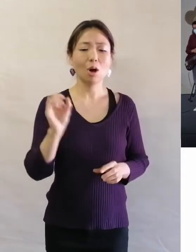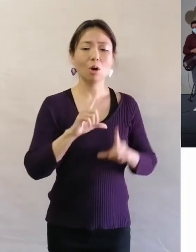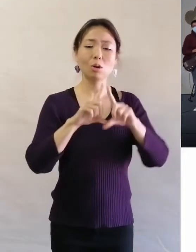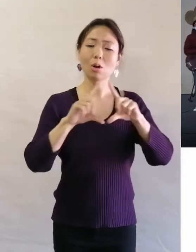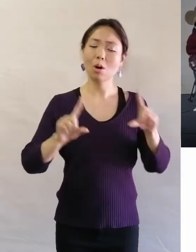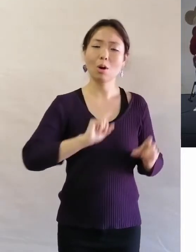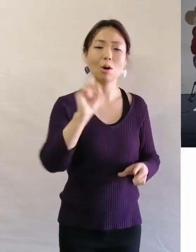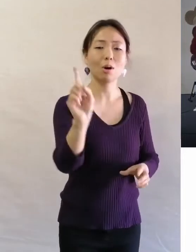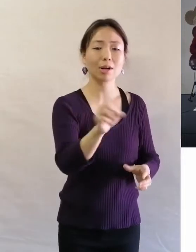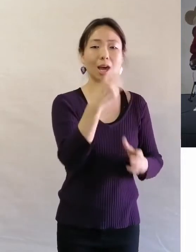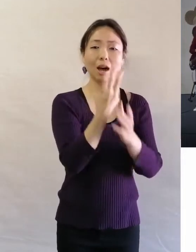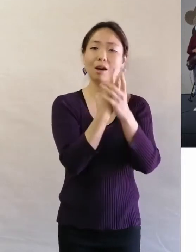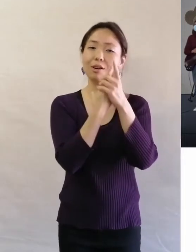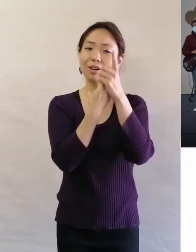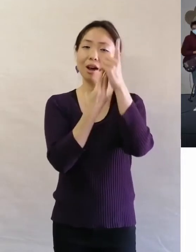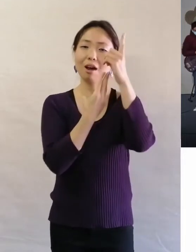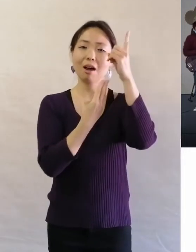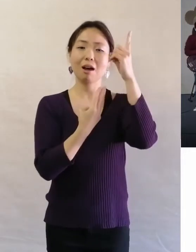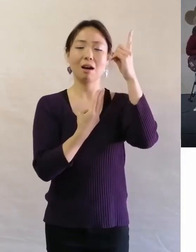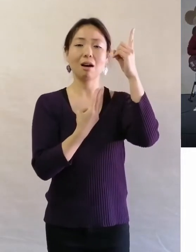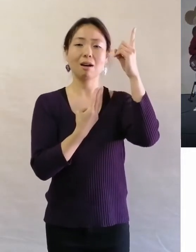Lord, oh Lord, our